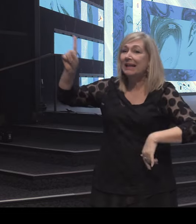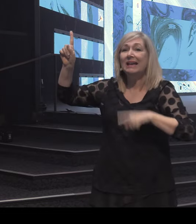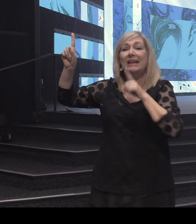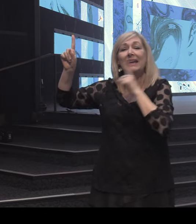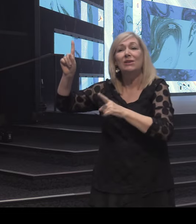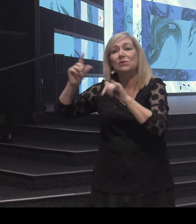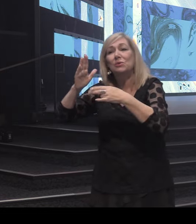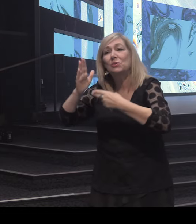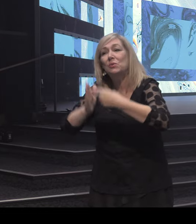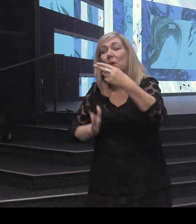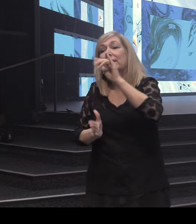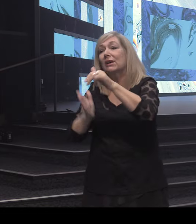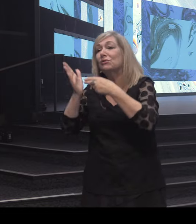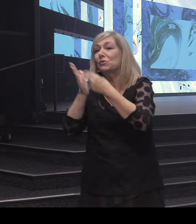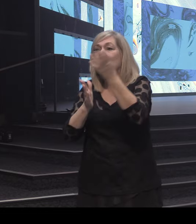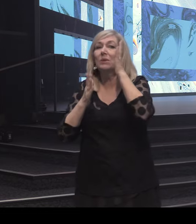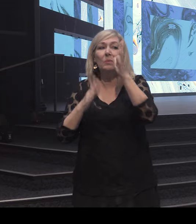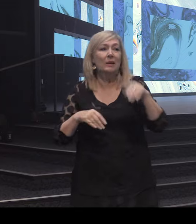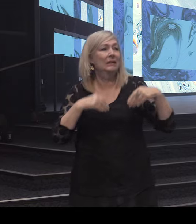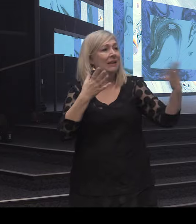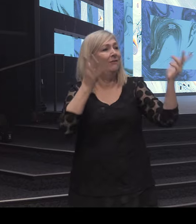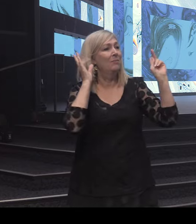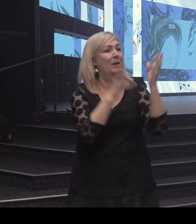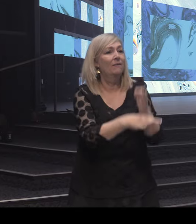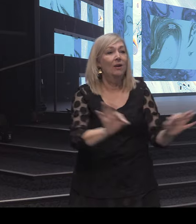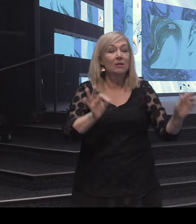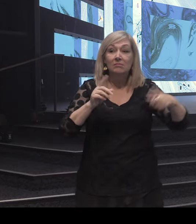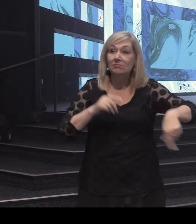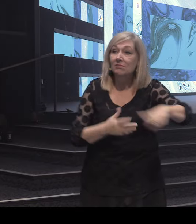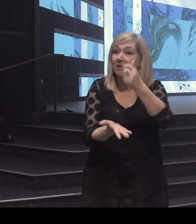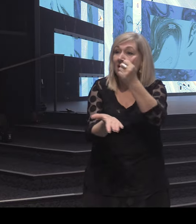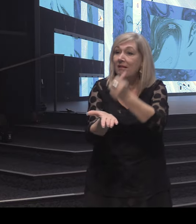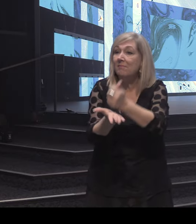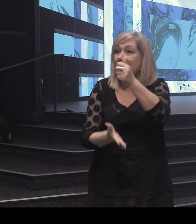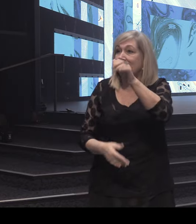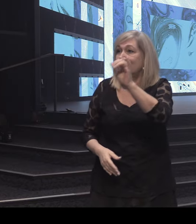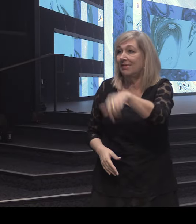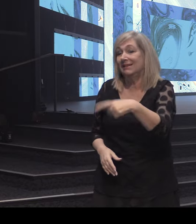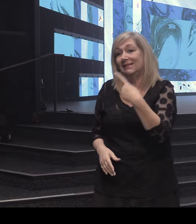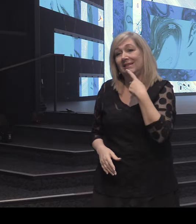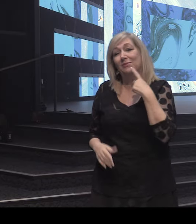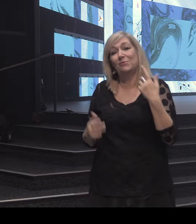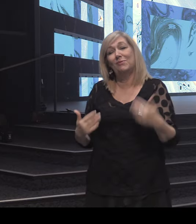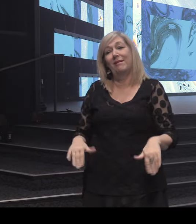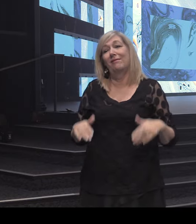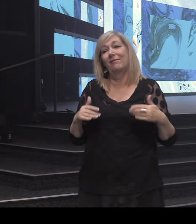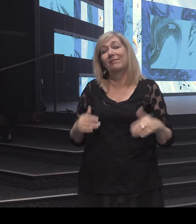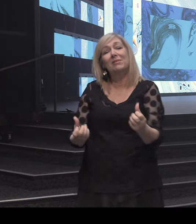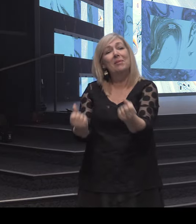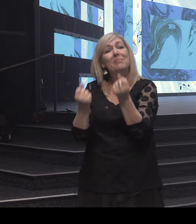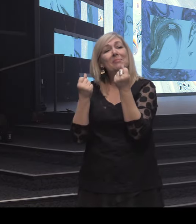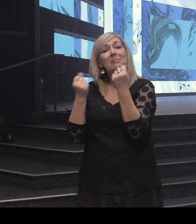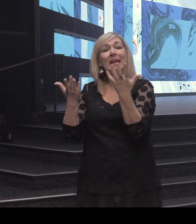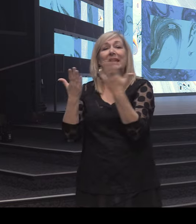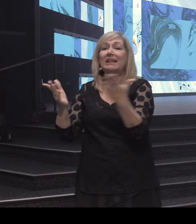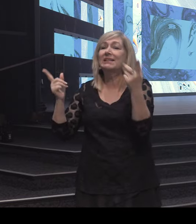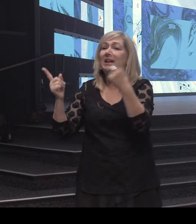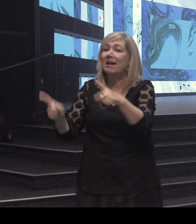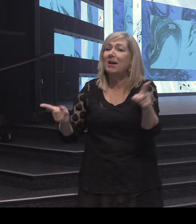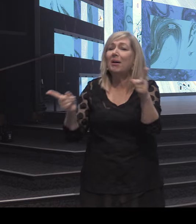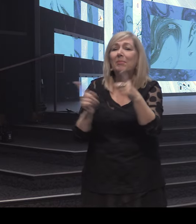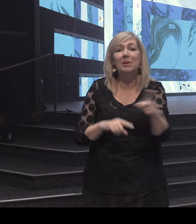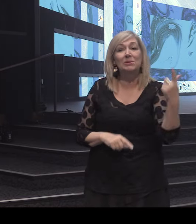truth will set people free. Can I hear an amen? In church, there are so many things that happens when we